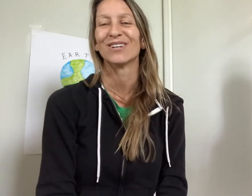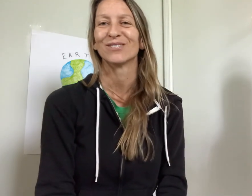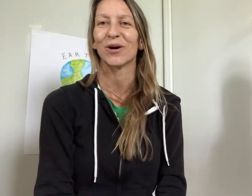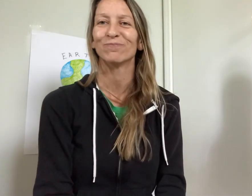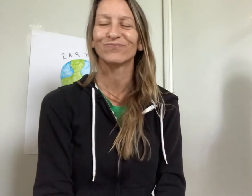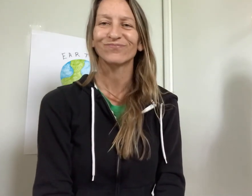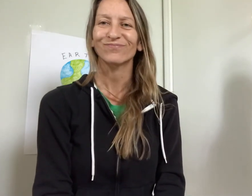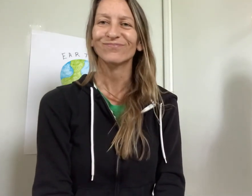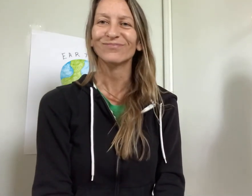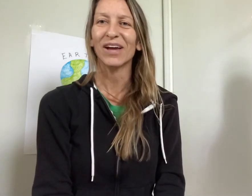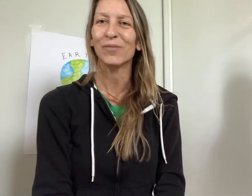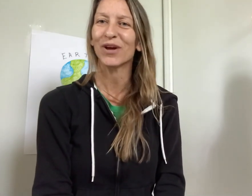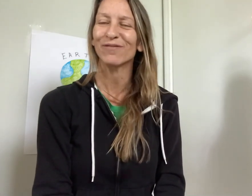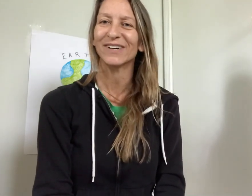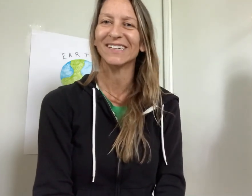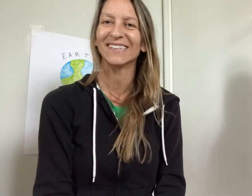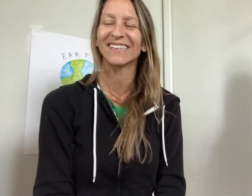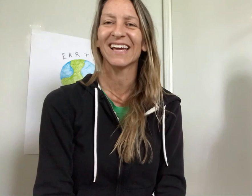So hope you have fun,